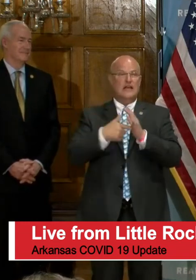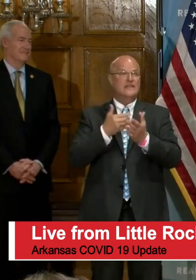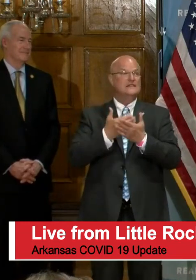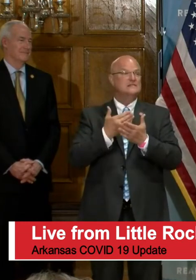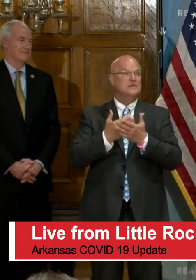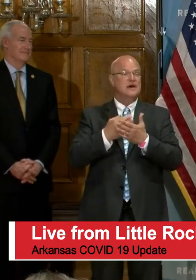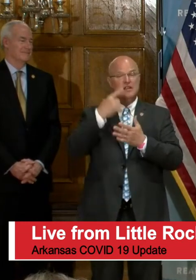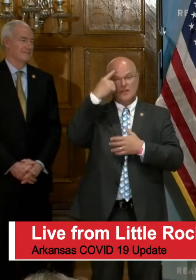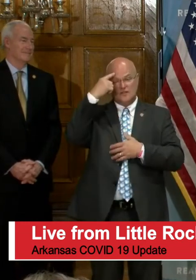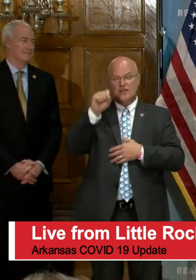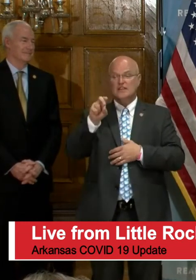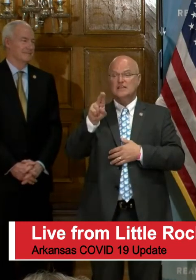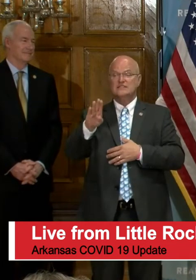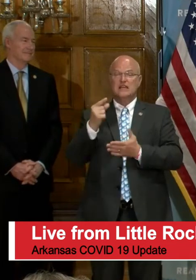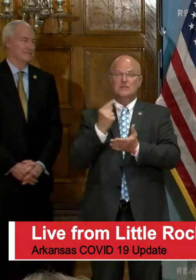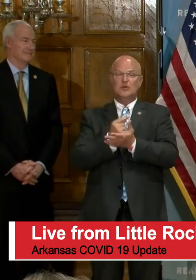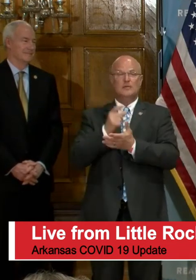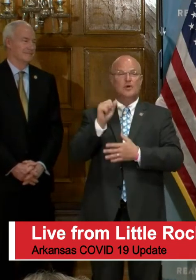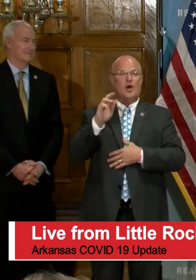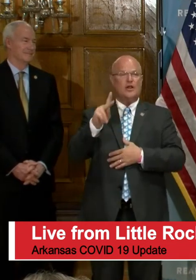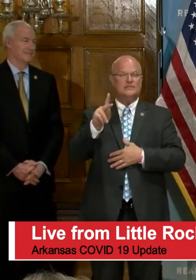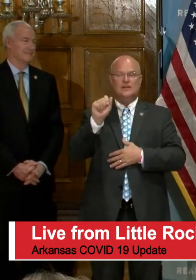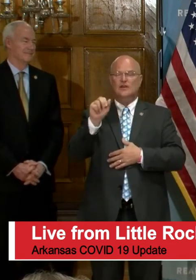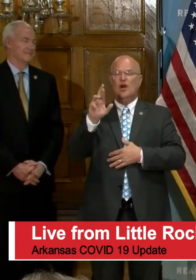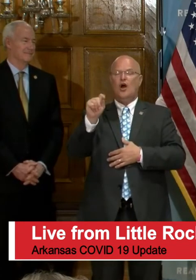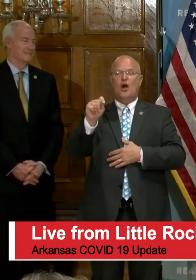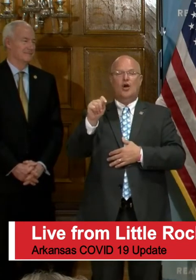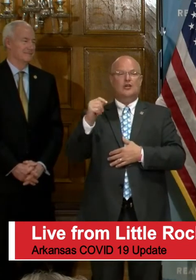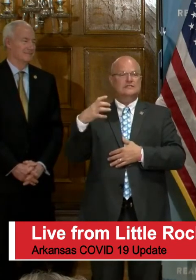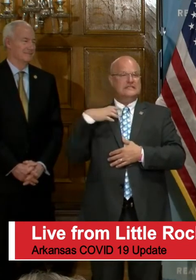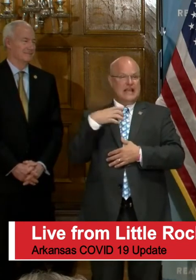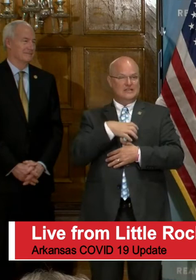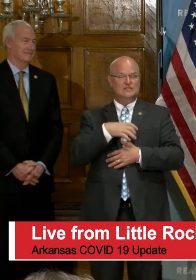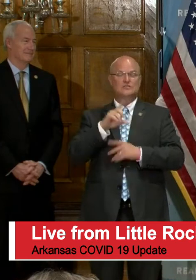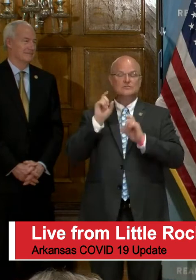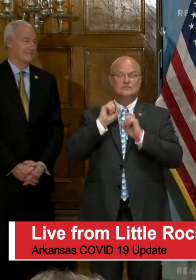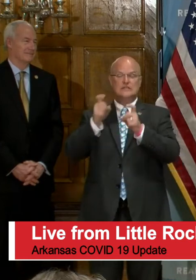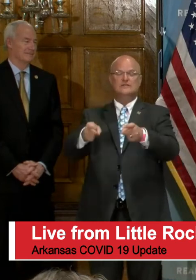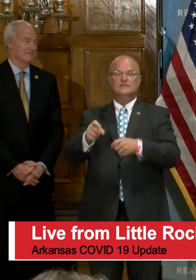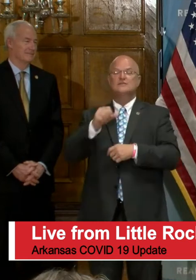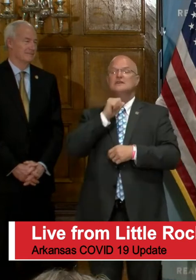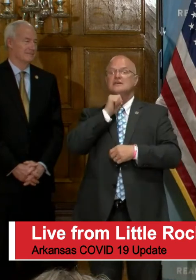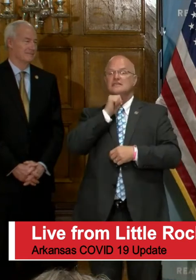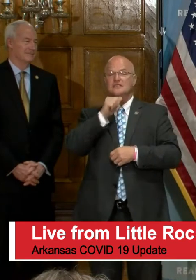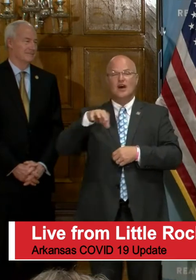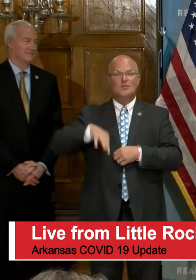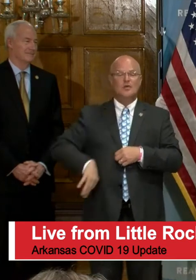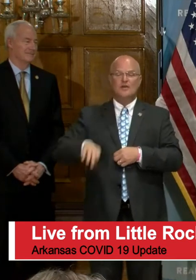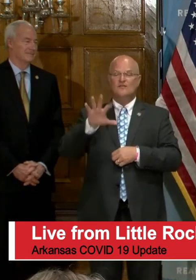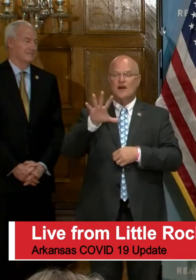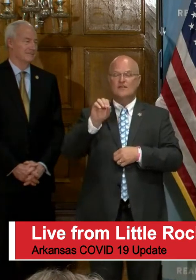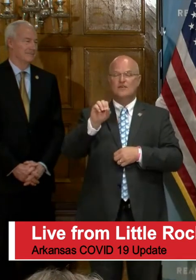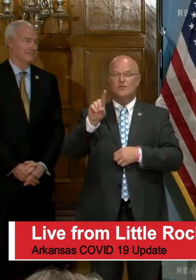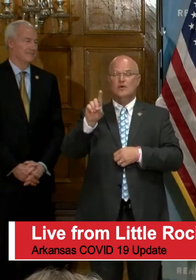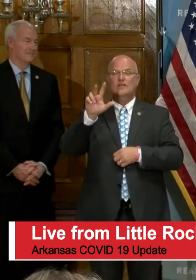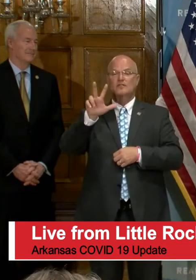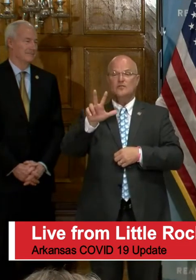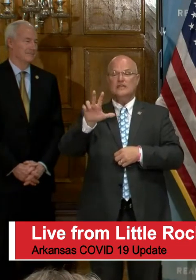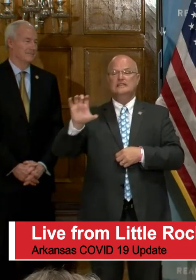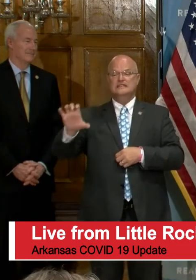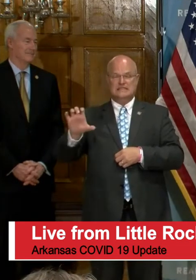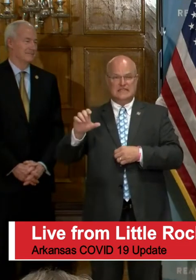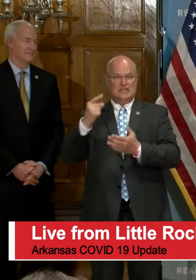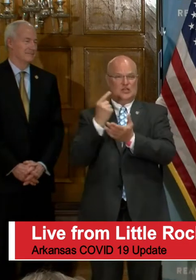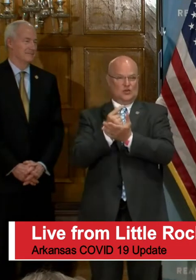to be sub-granted by the Arkansas Arts Council to nonprofit 501c3 organizations.